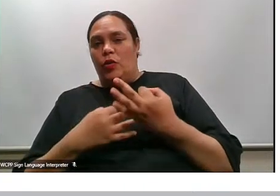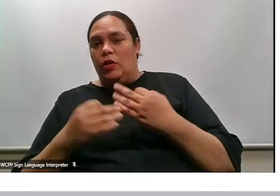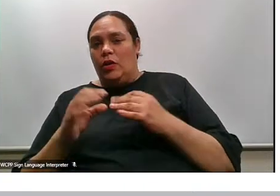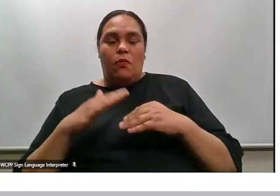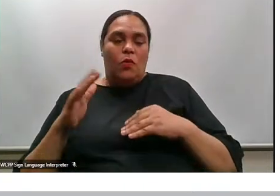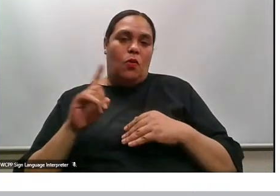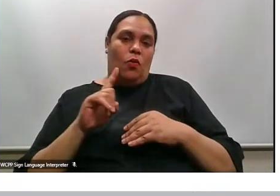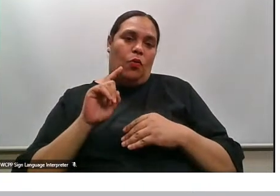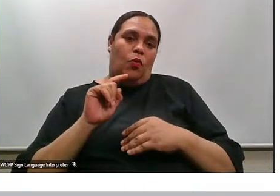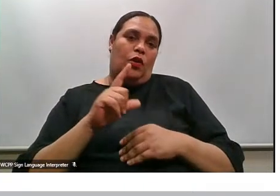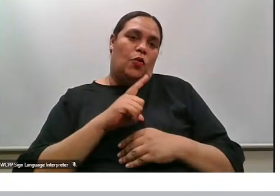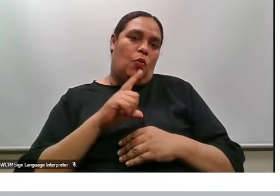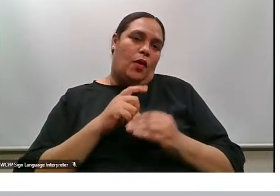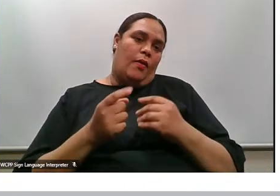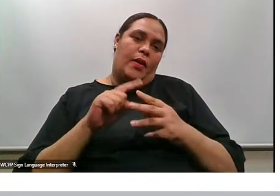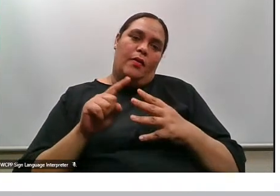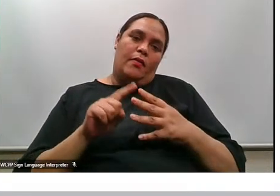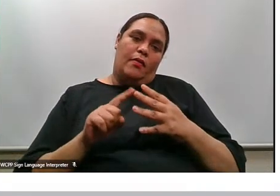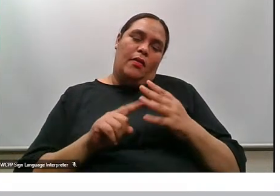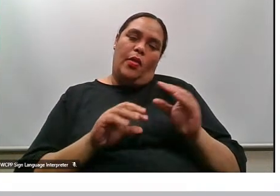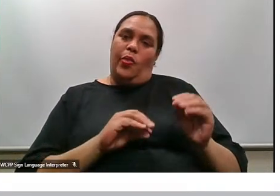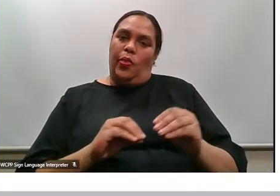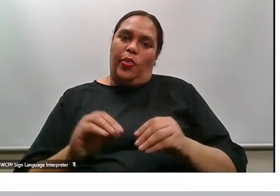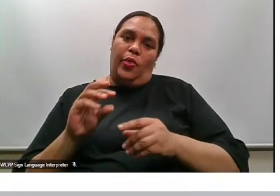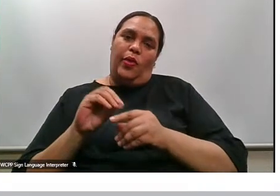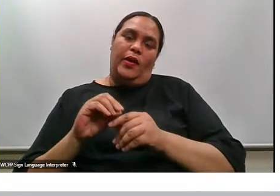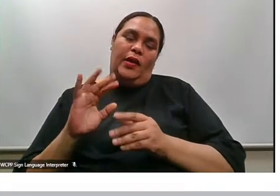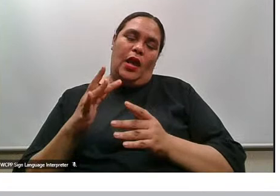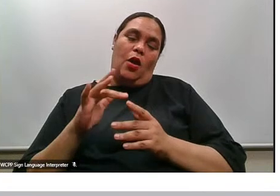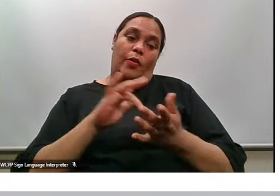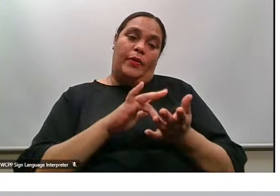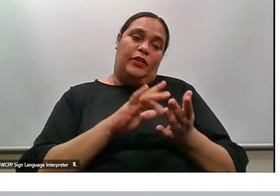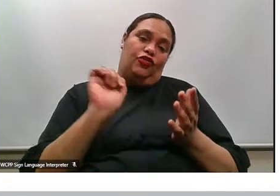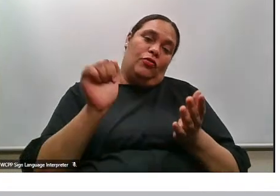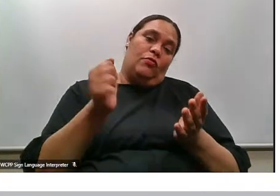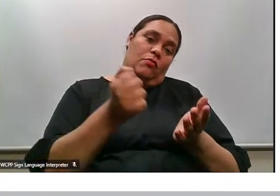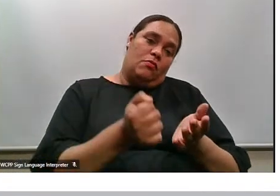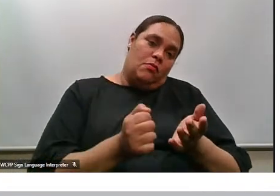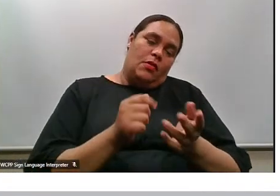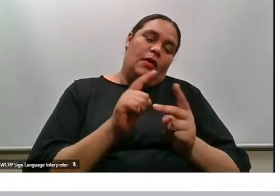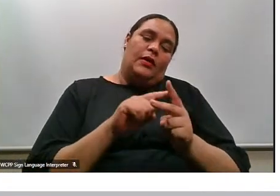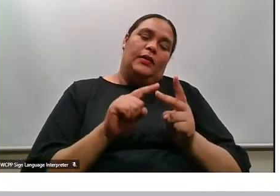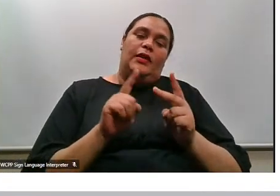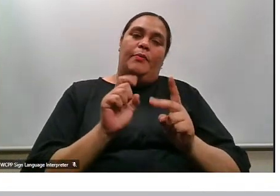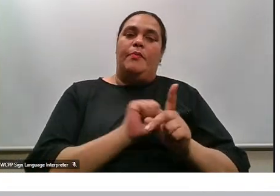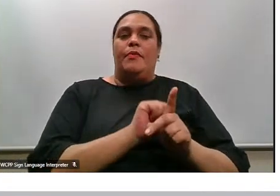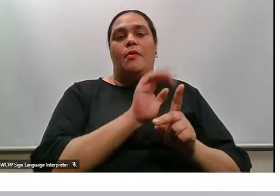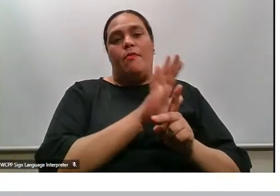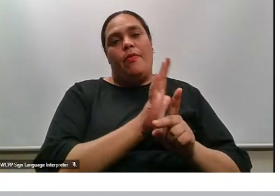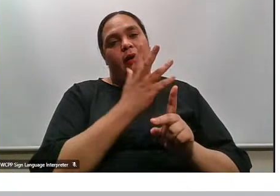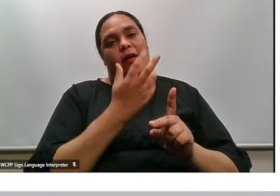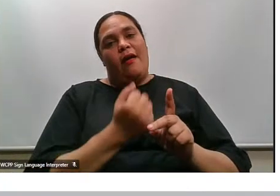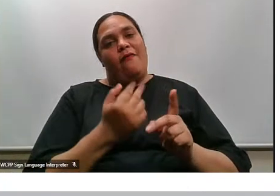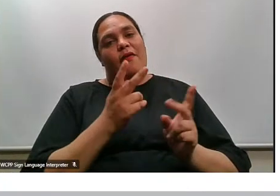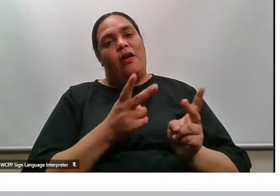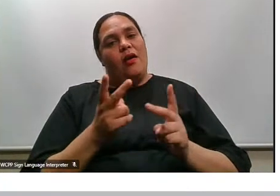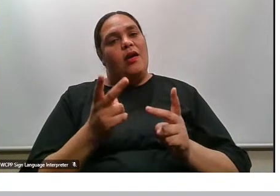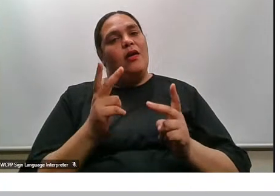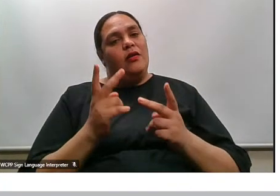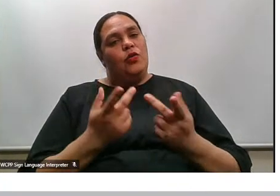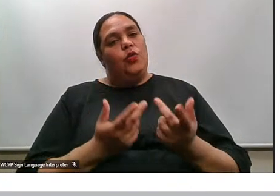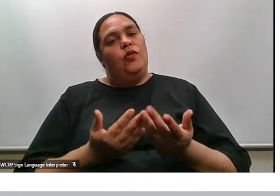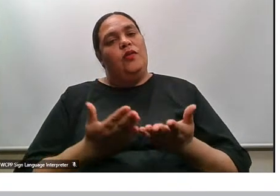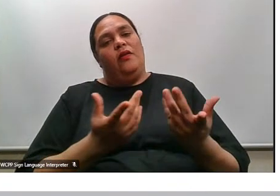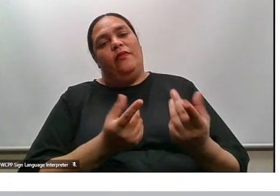What are the causes of delays in filling posts and their impact, once again, to service